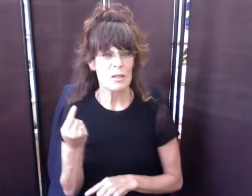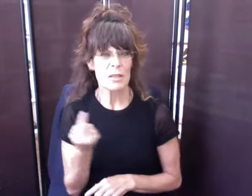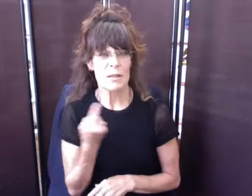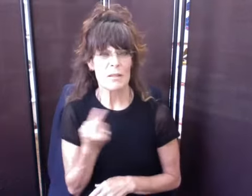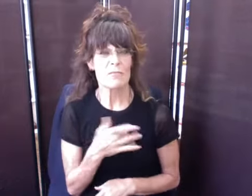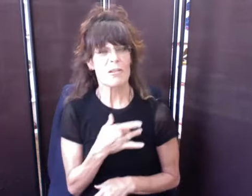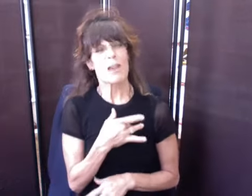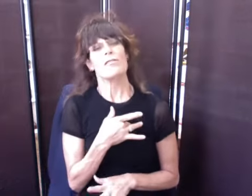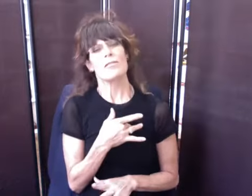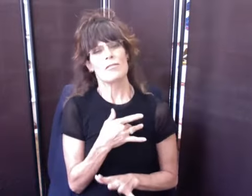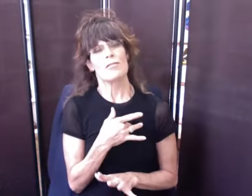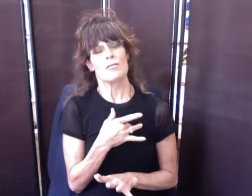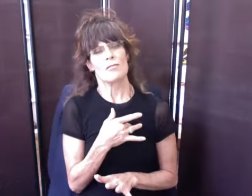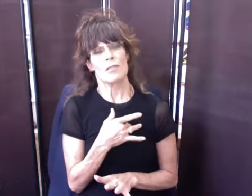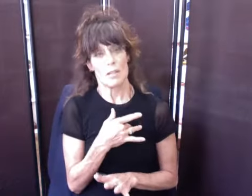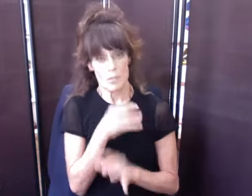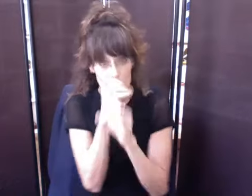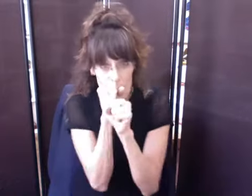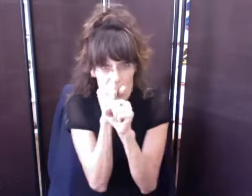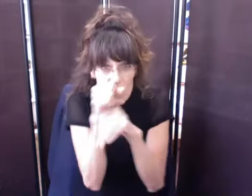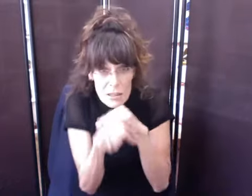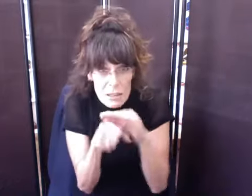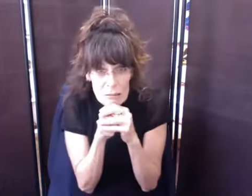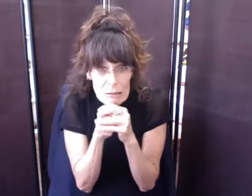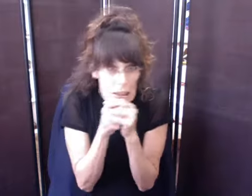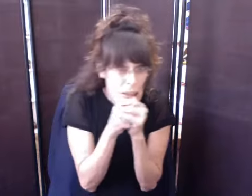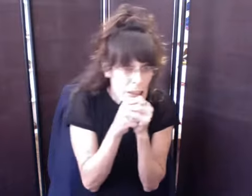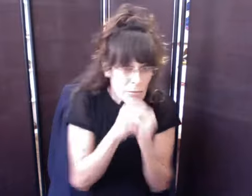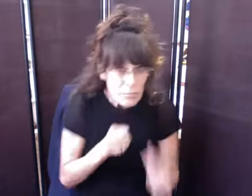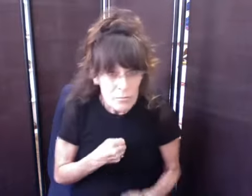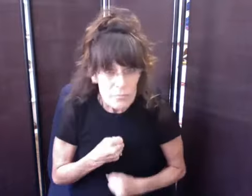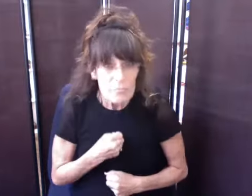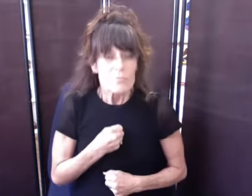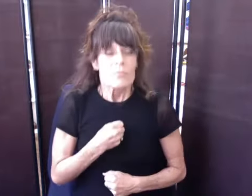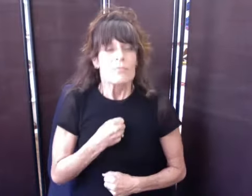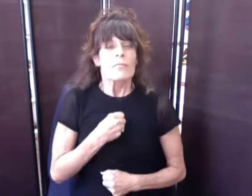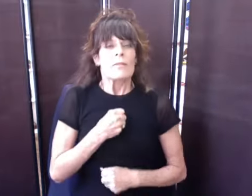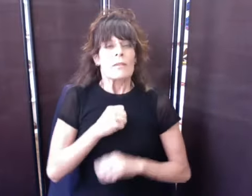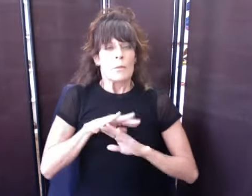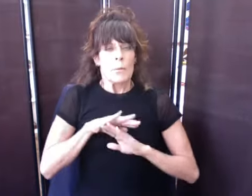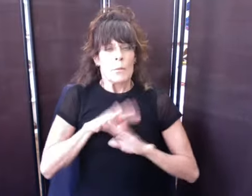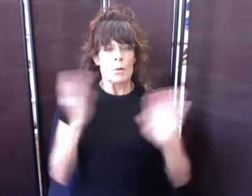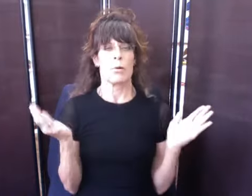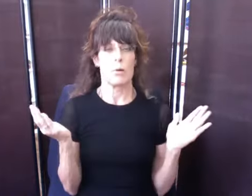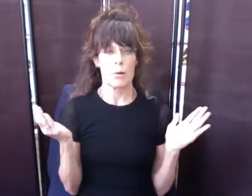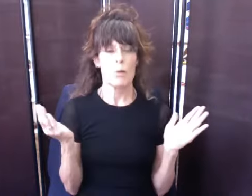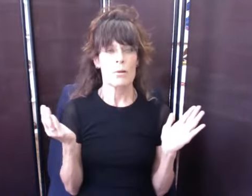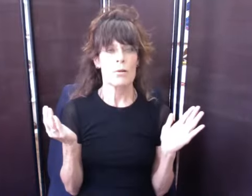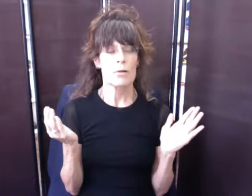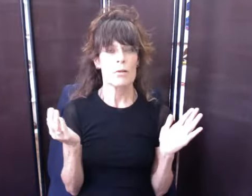locked that thing up, just take a breath. It's okay. Just open it. Let us come and help you. Let